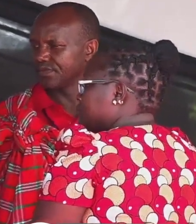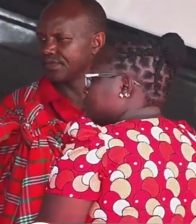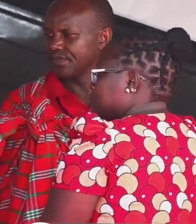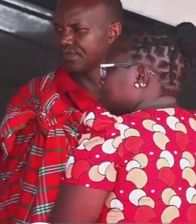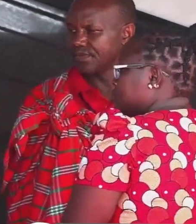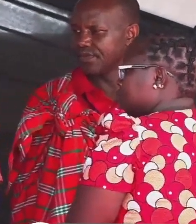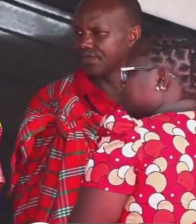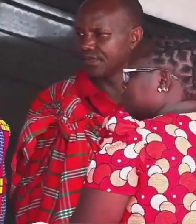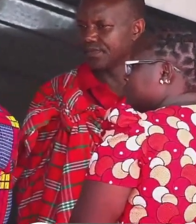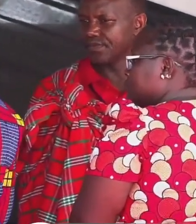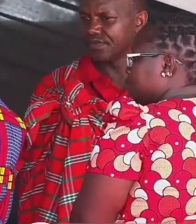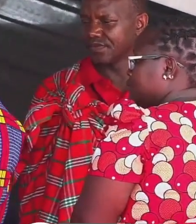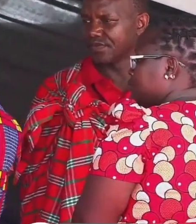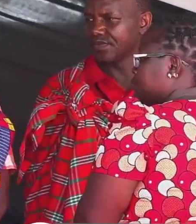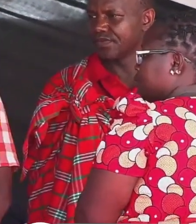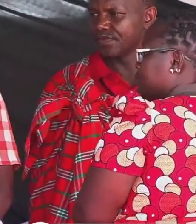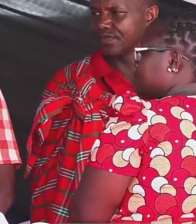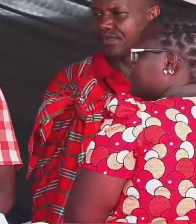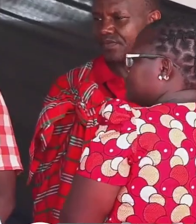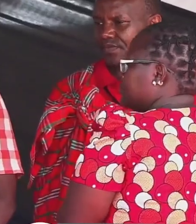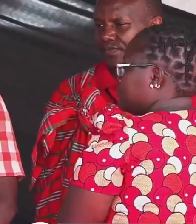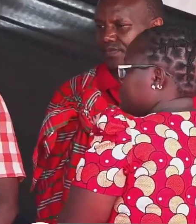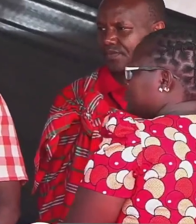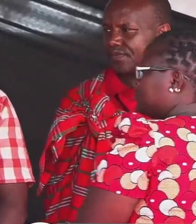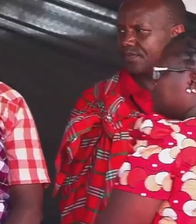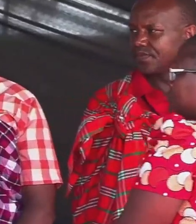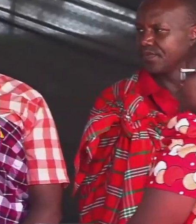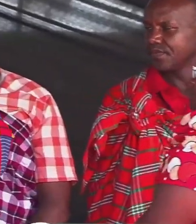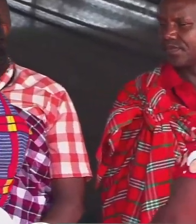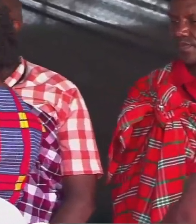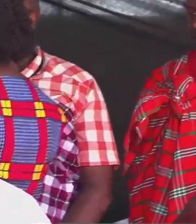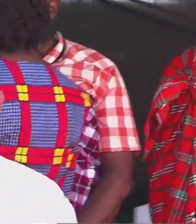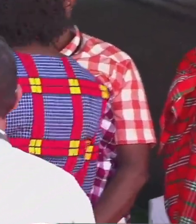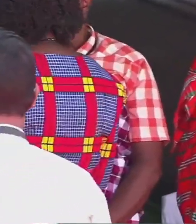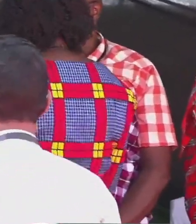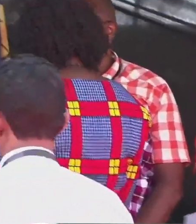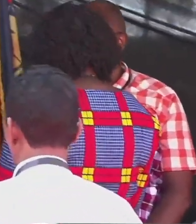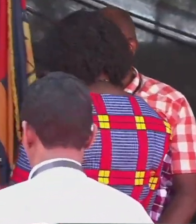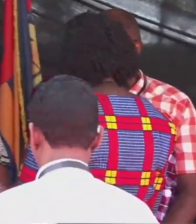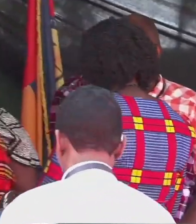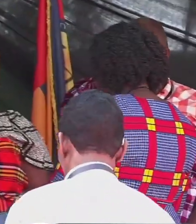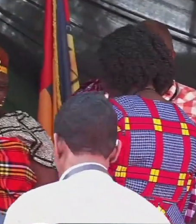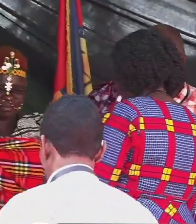Nyoni. Oh, mama, fadhalisha Ebla.